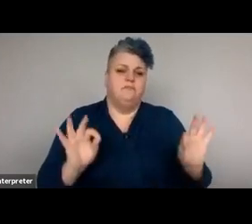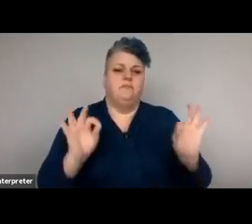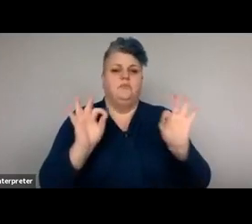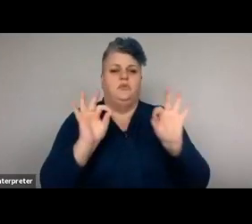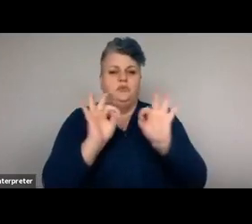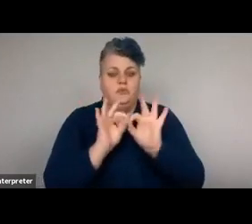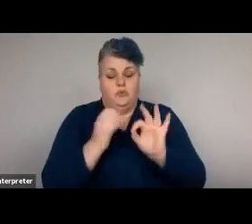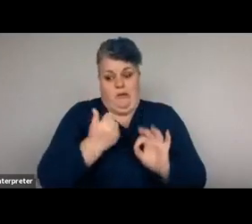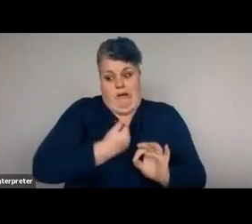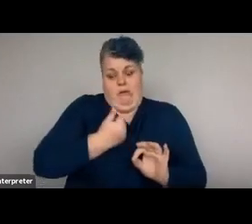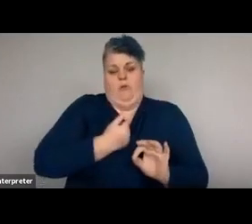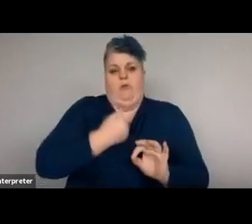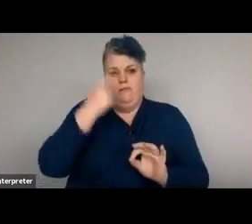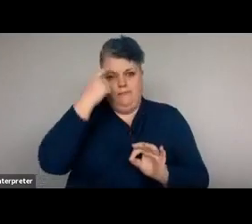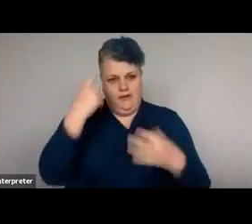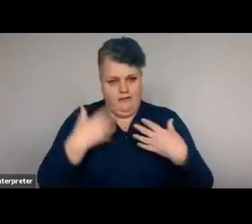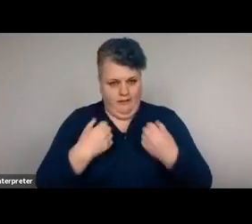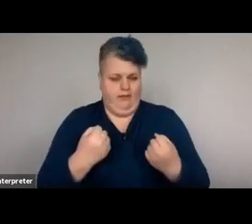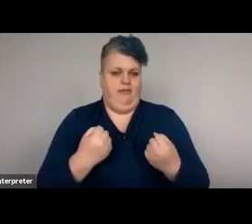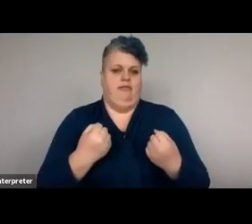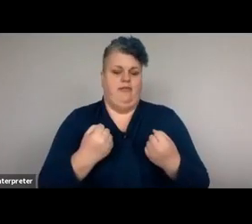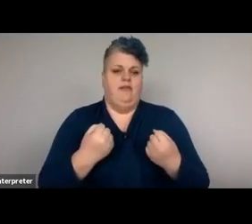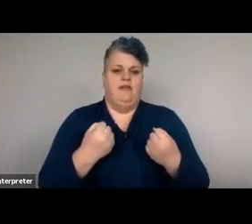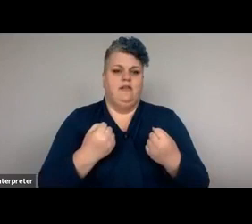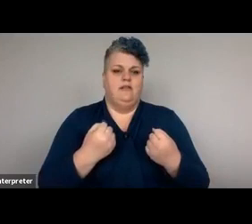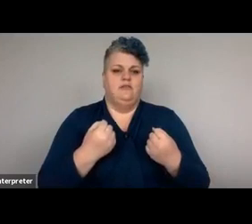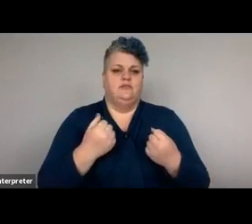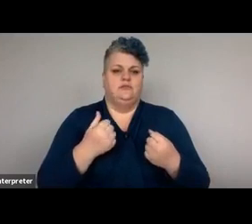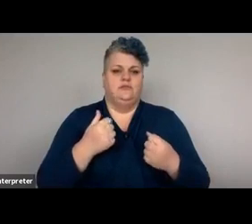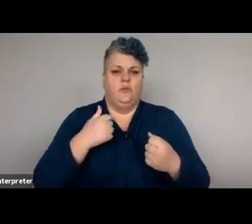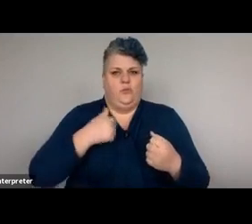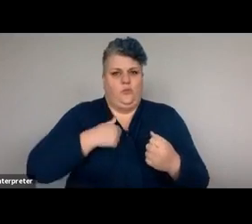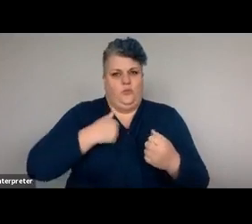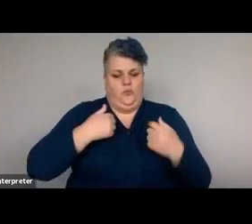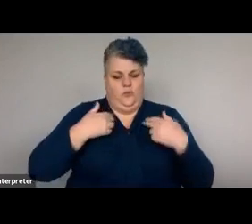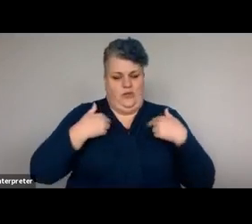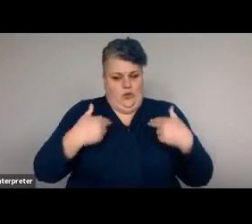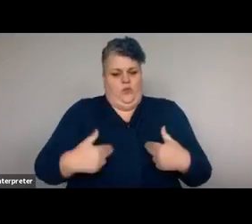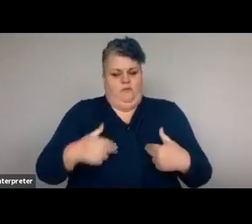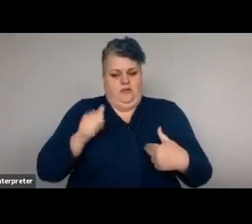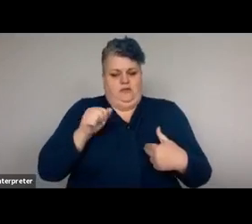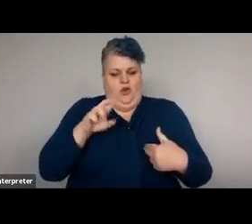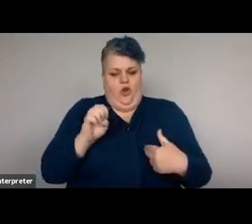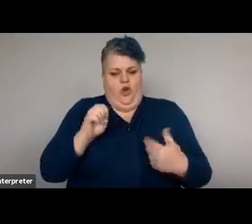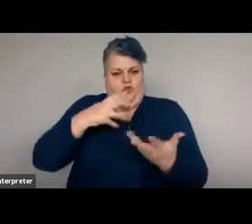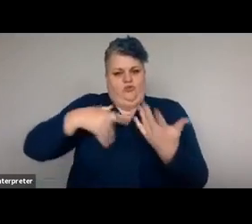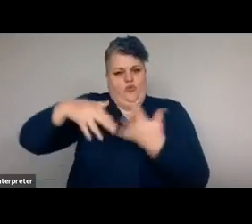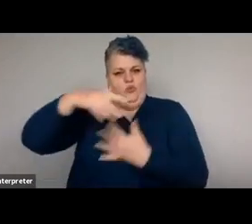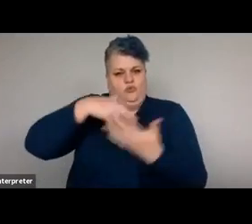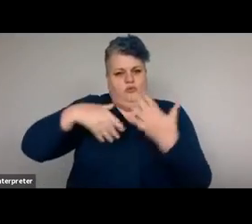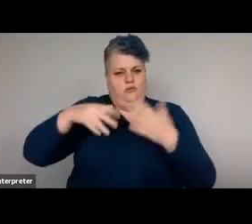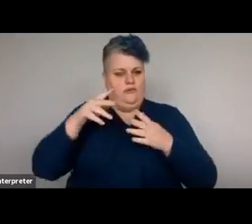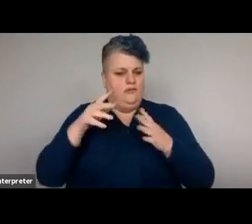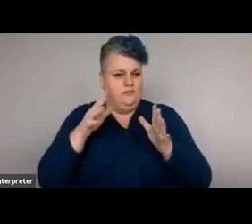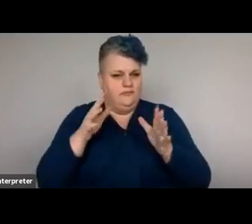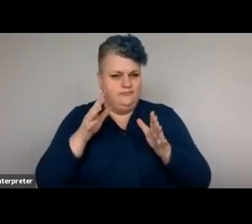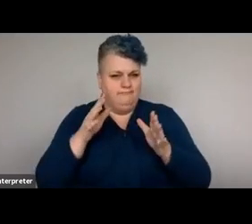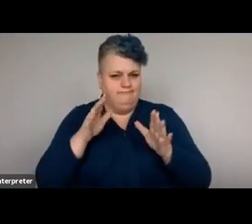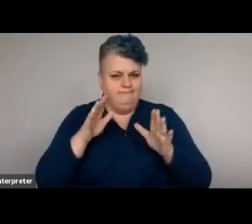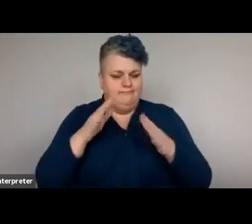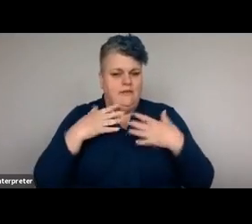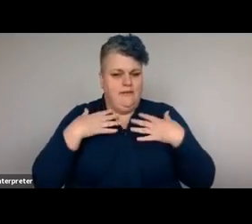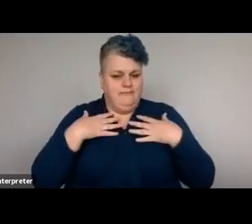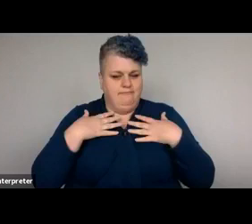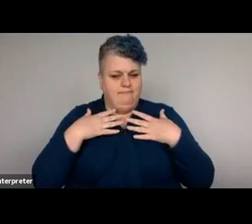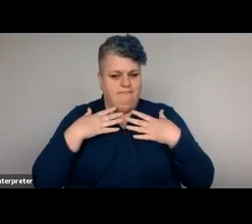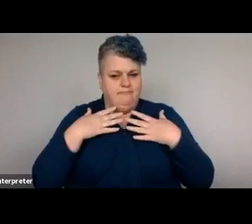mental health and well-being, and we are by nature social creatures. So being able to